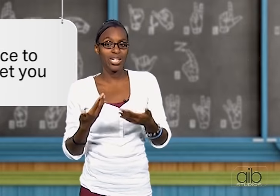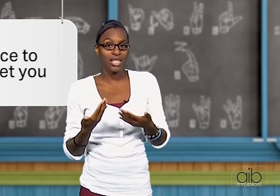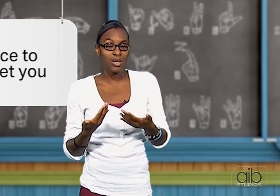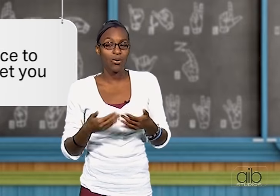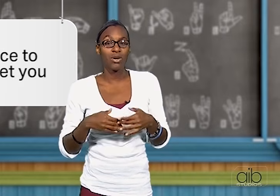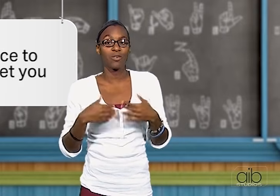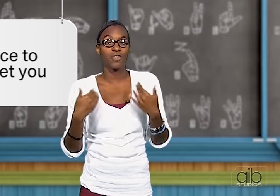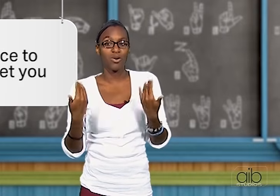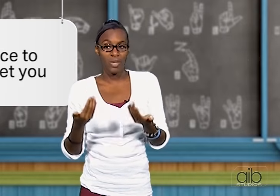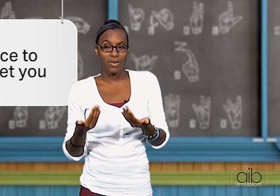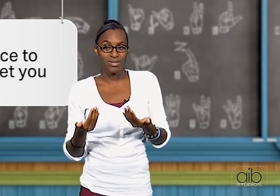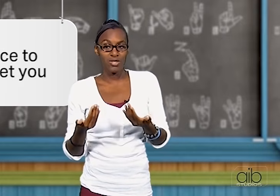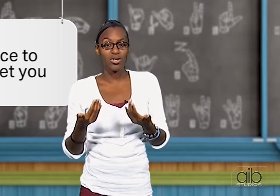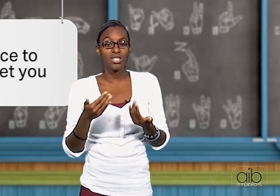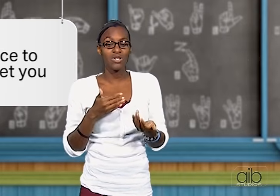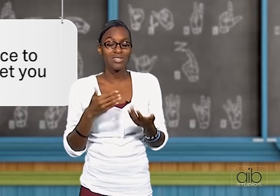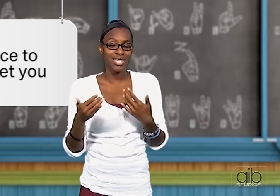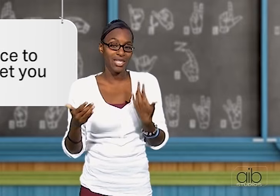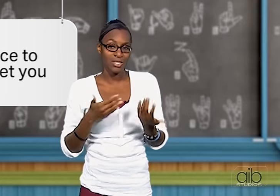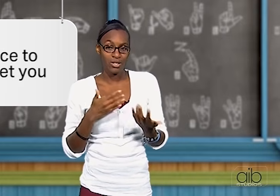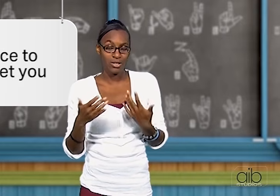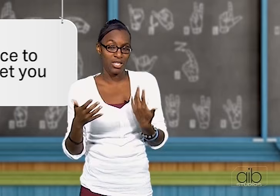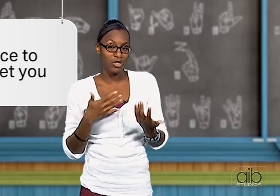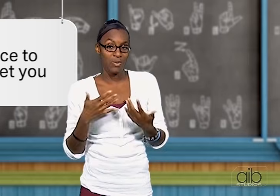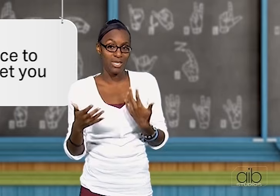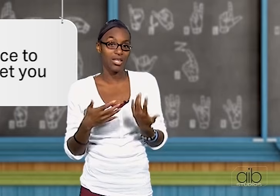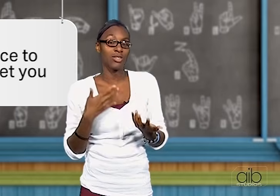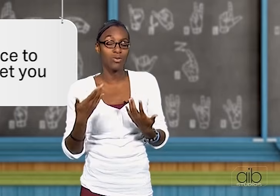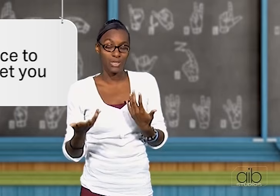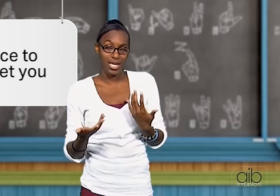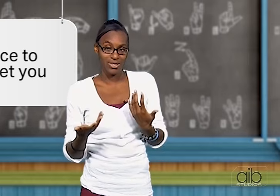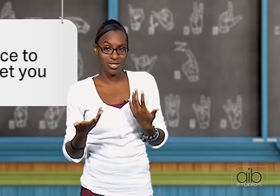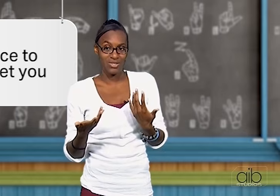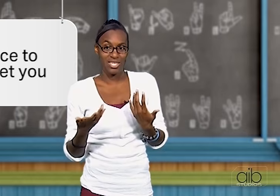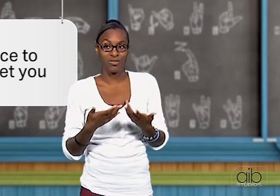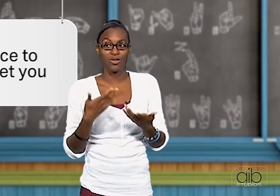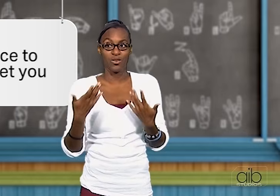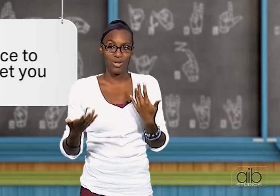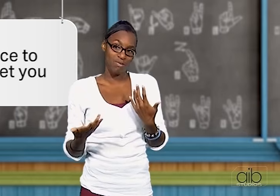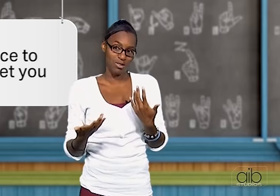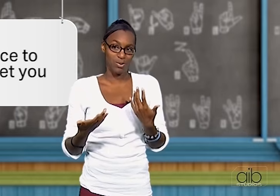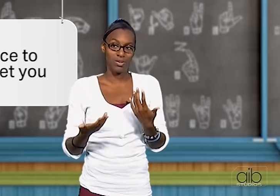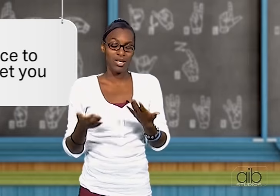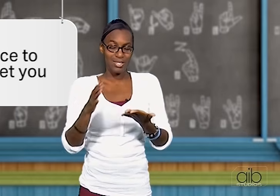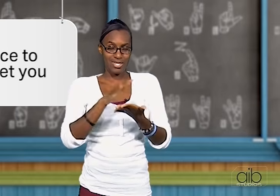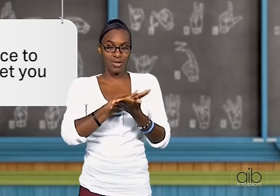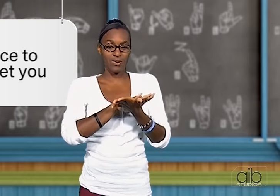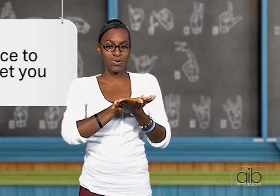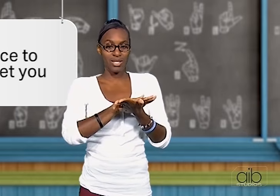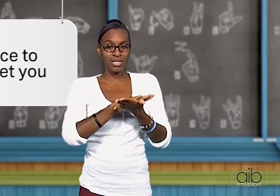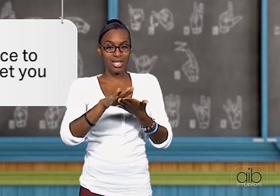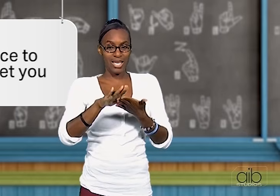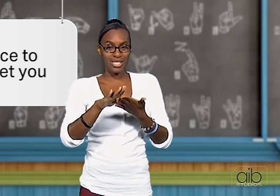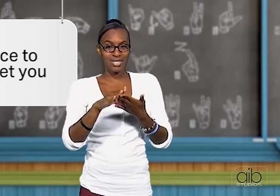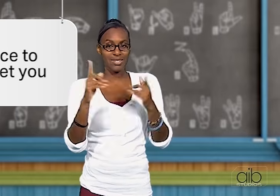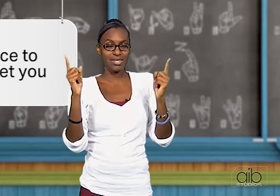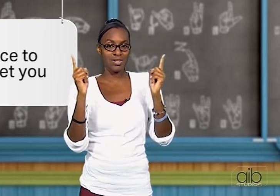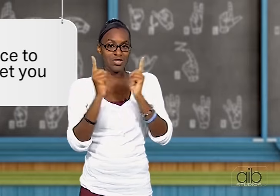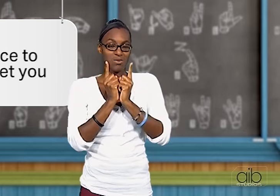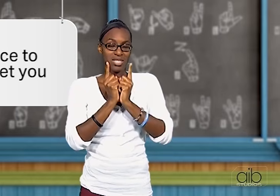greeting or a farewell. So you could use it either way that you would like to use it if you feel comfortable. So nice to